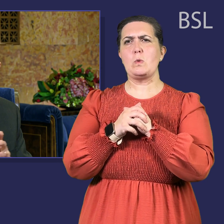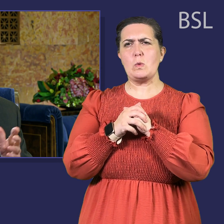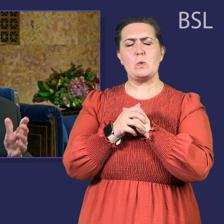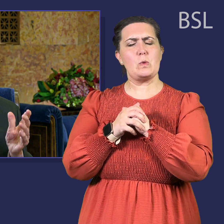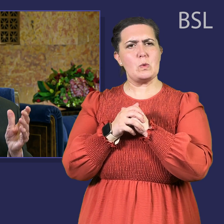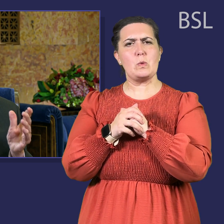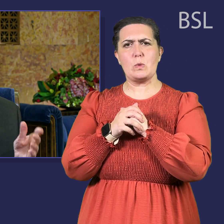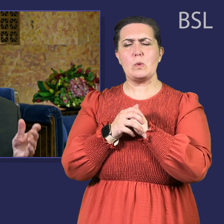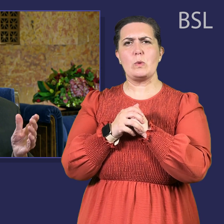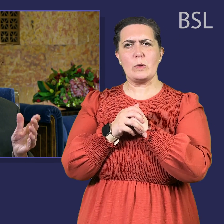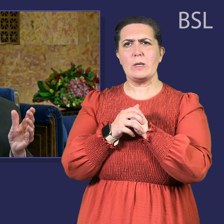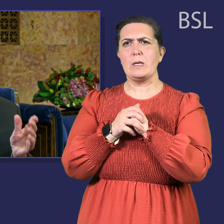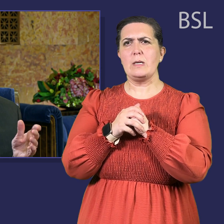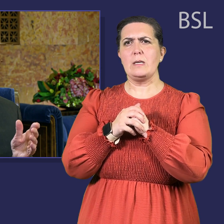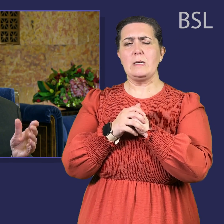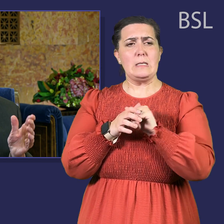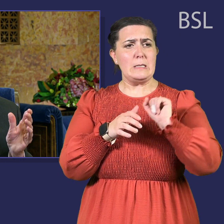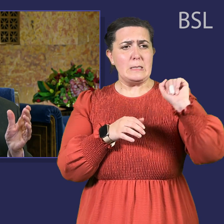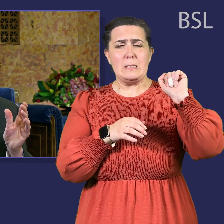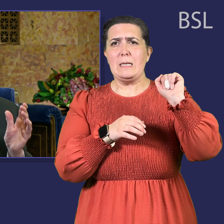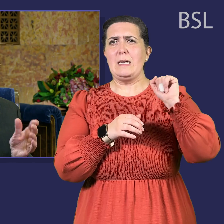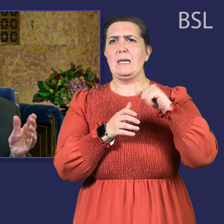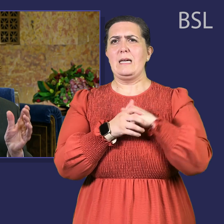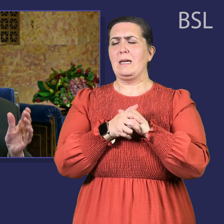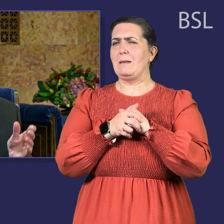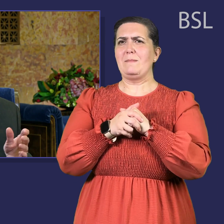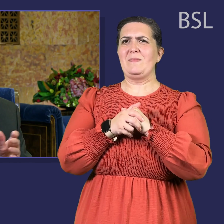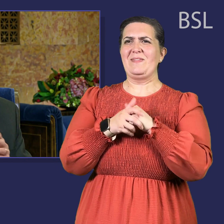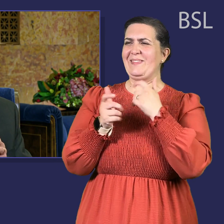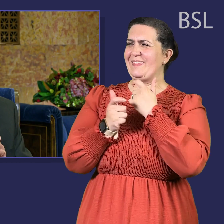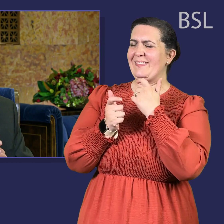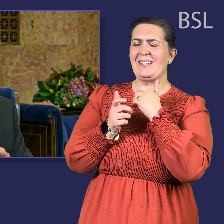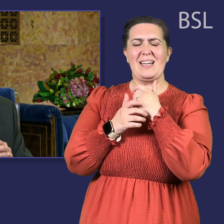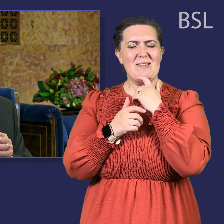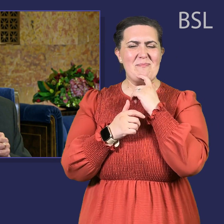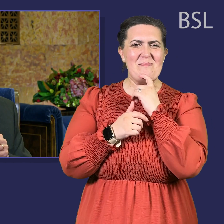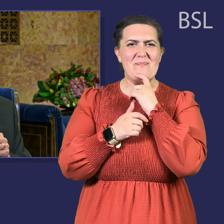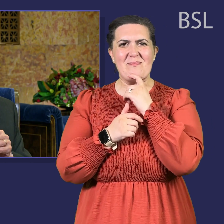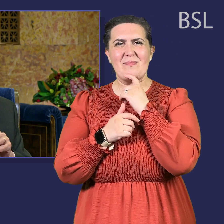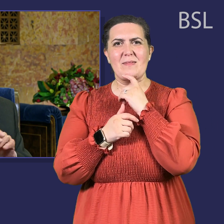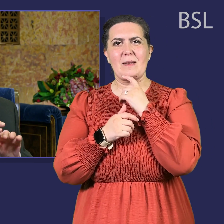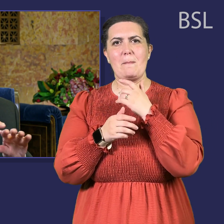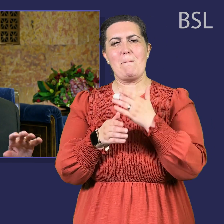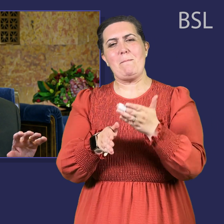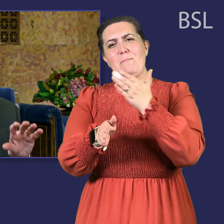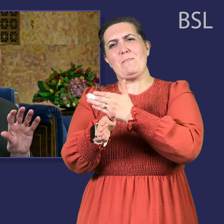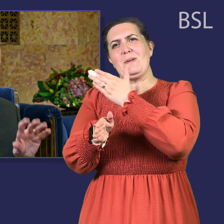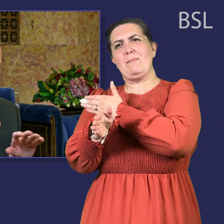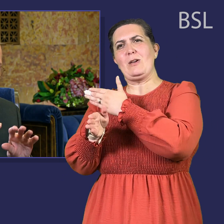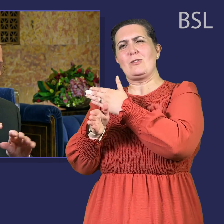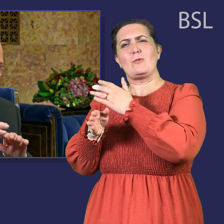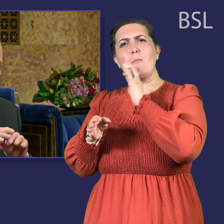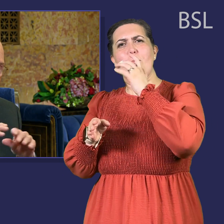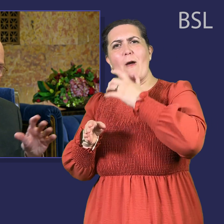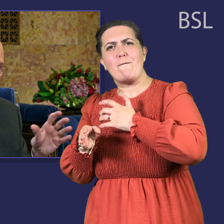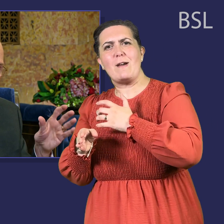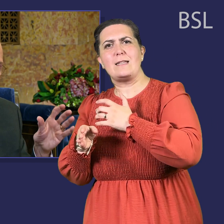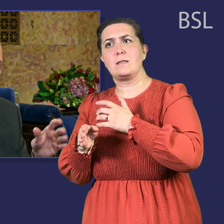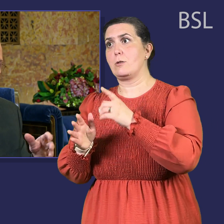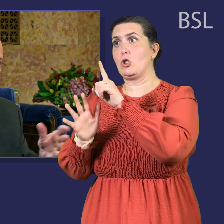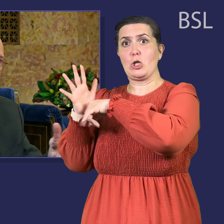myself, that he would I mean, previous